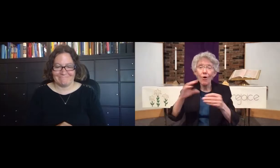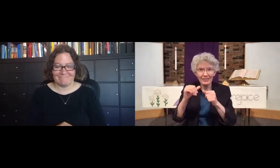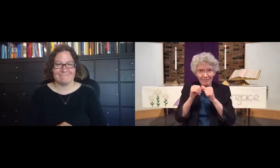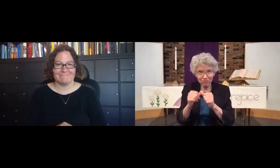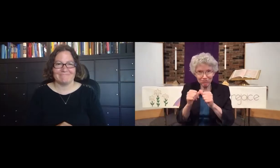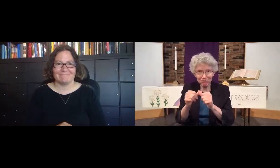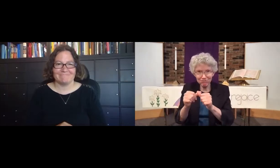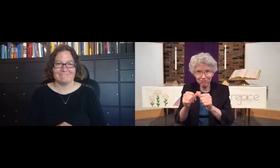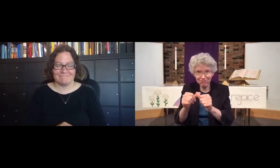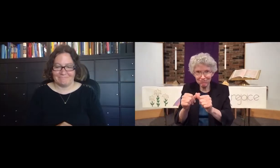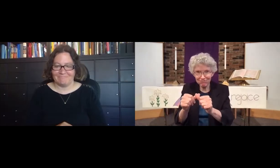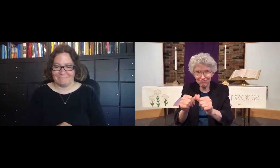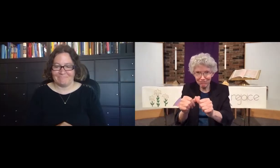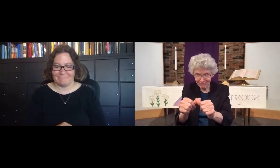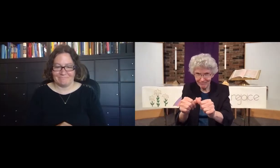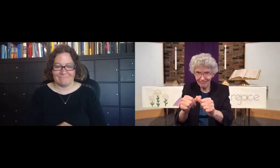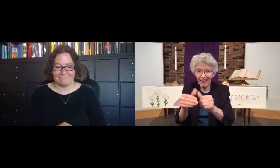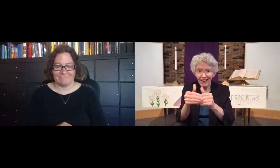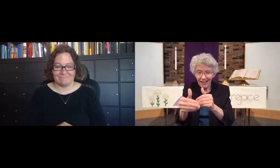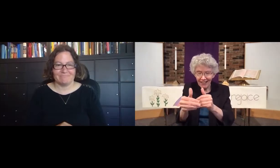And so the story of life continues.